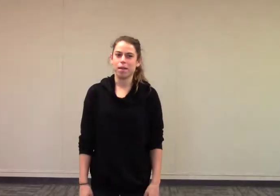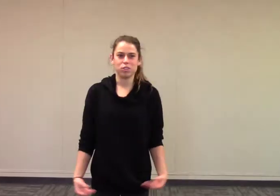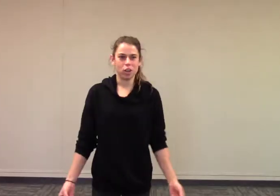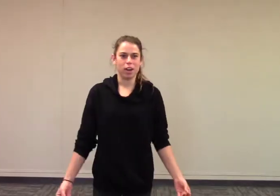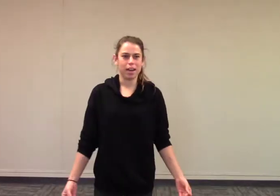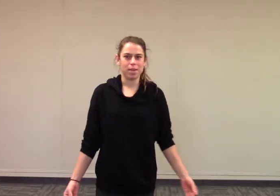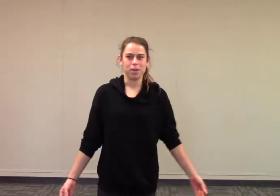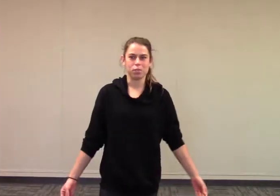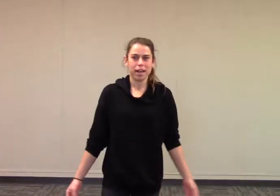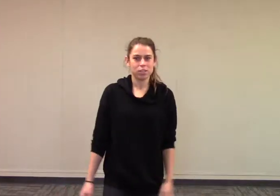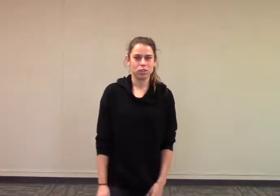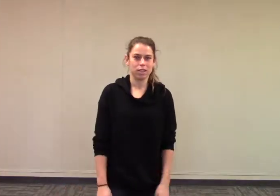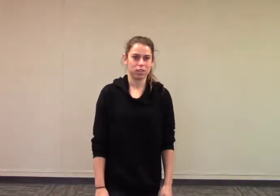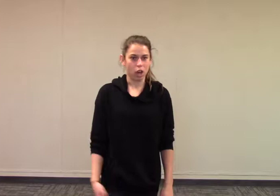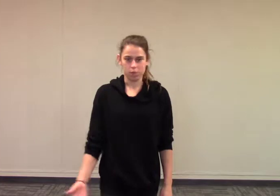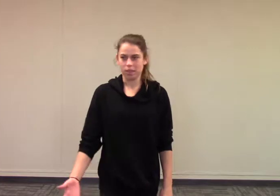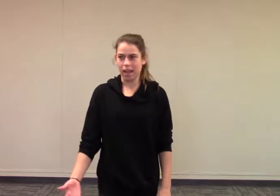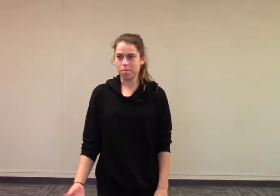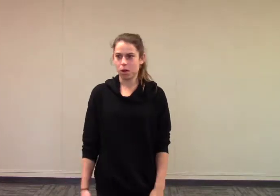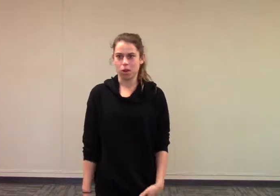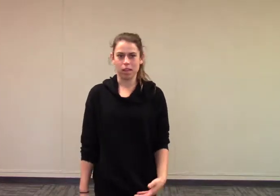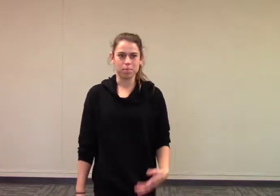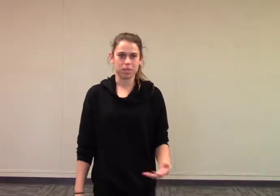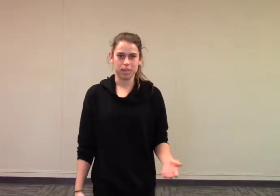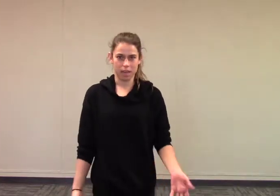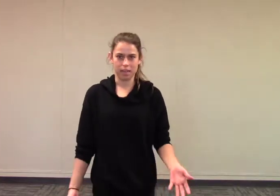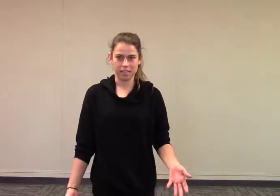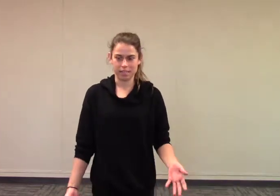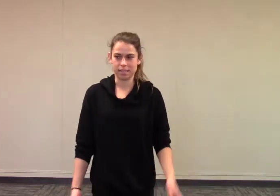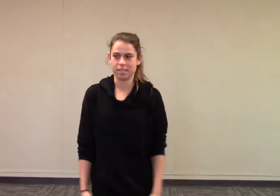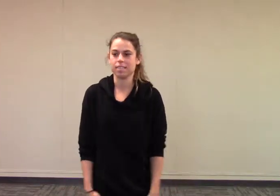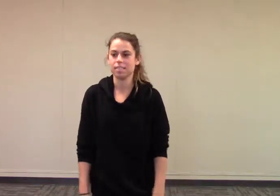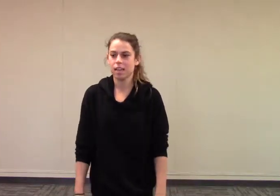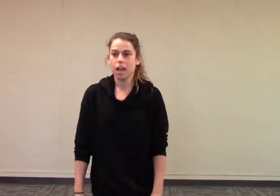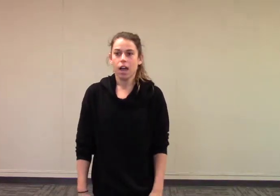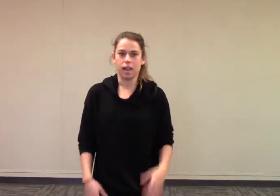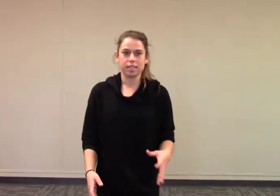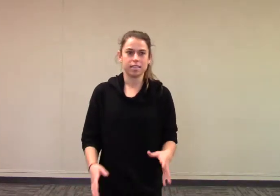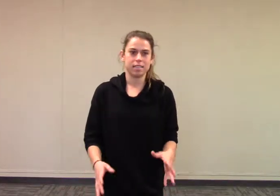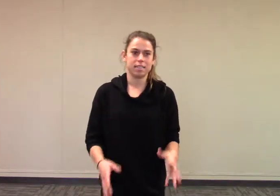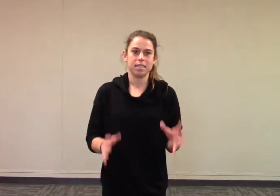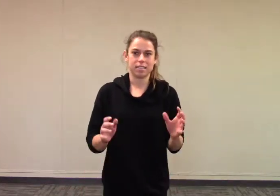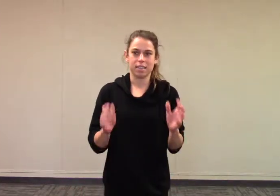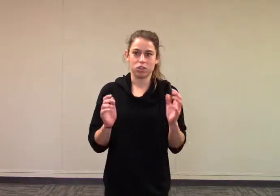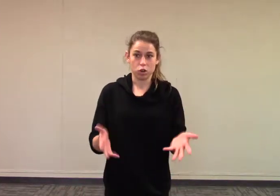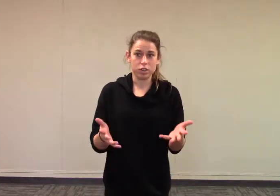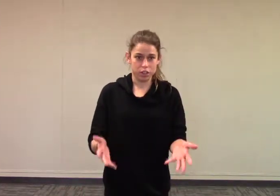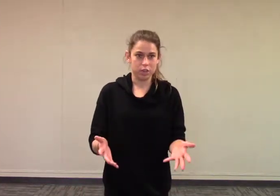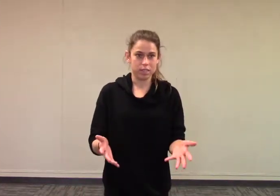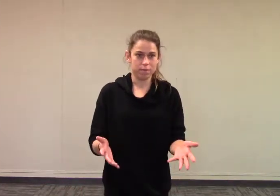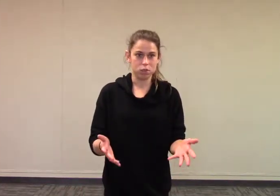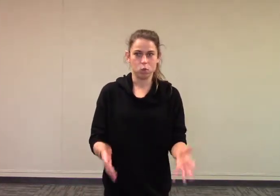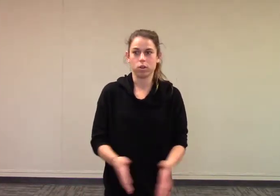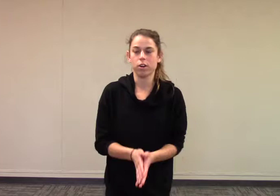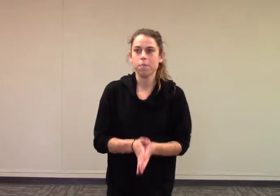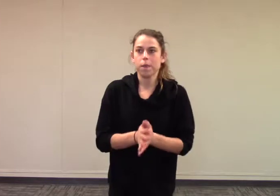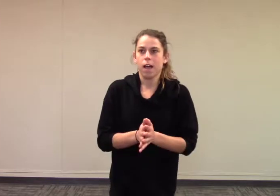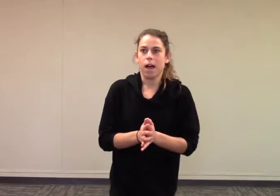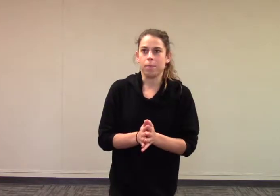I'm Gianna. I'm a grad student in the Thompson lab. Our lab studies Huntington's disease. Huntington's disease is a neurodegenerative disorder. It